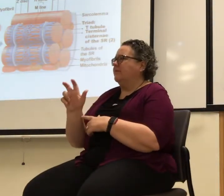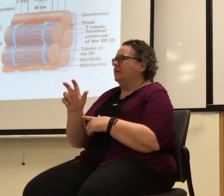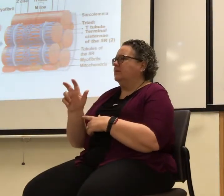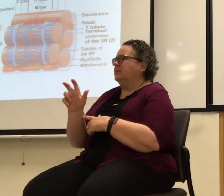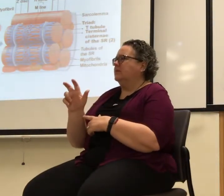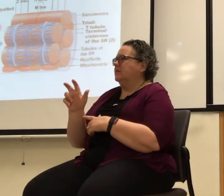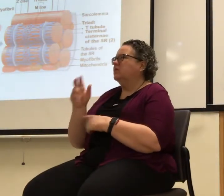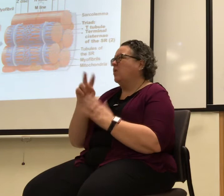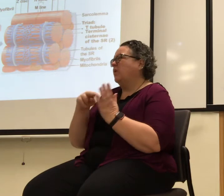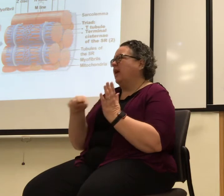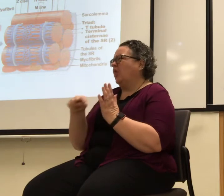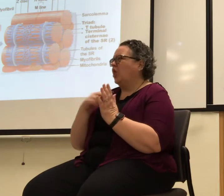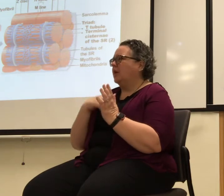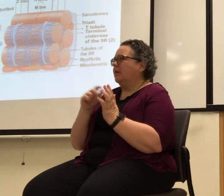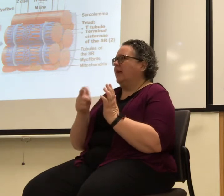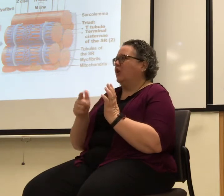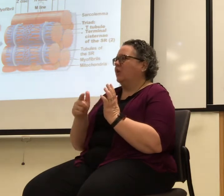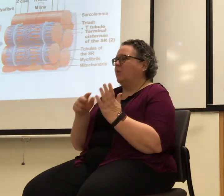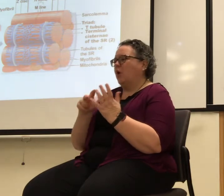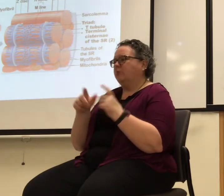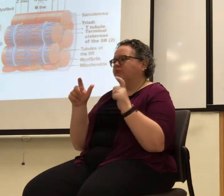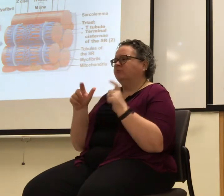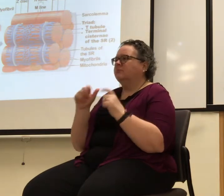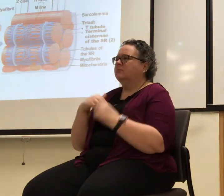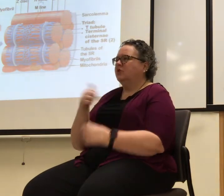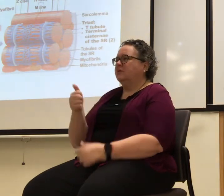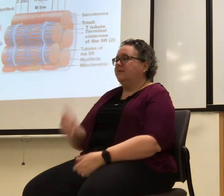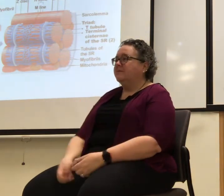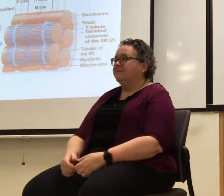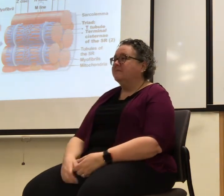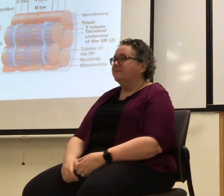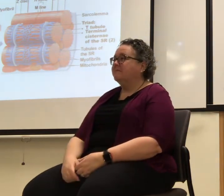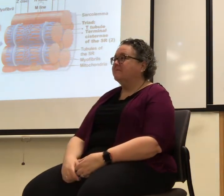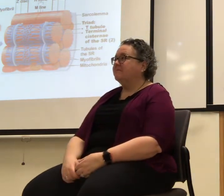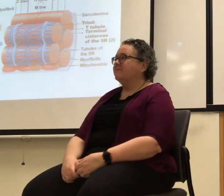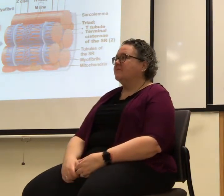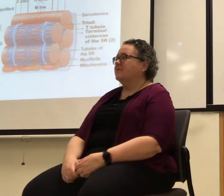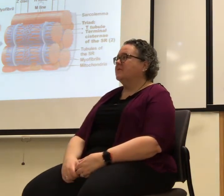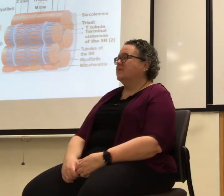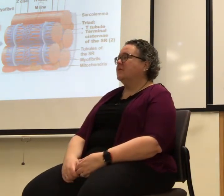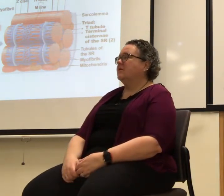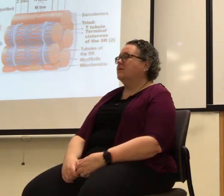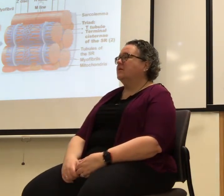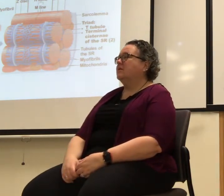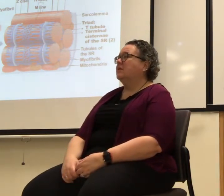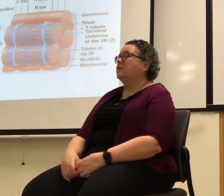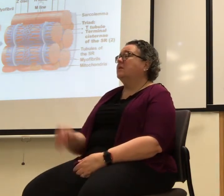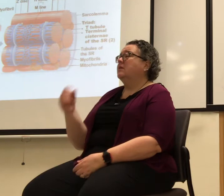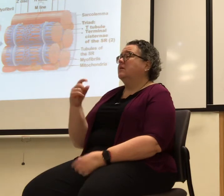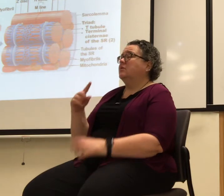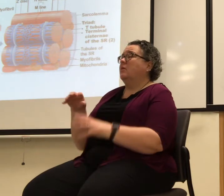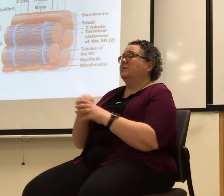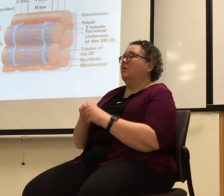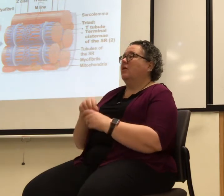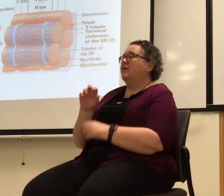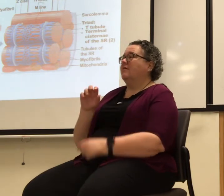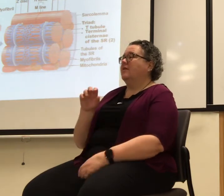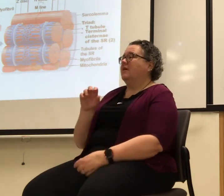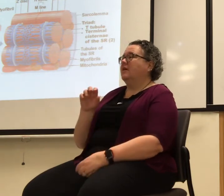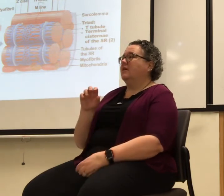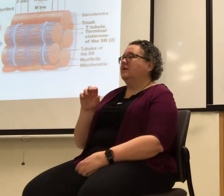So the end sacs, the terminal cisternae, are a part of the sarcoplasmic reticulum. It's just kind of